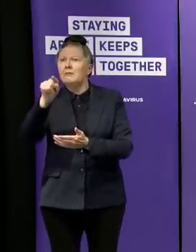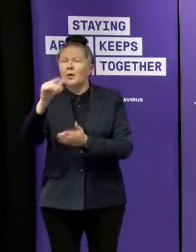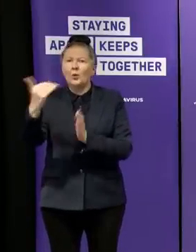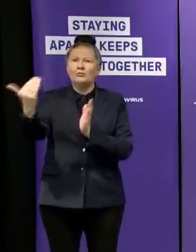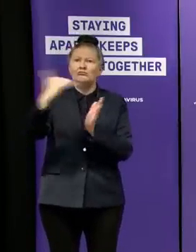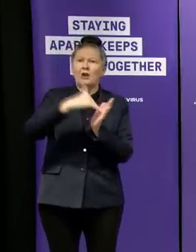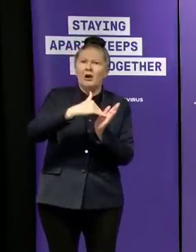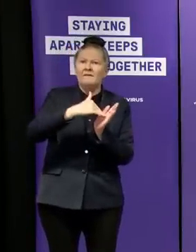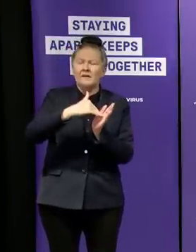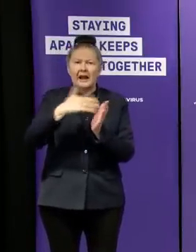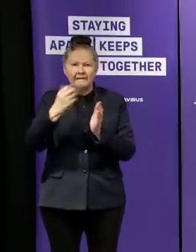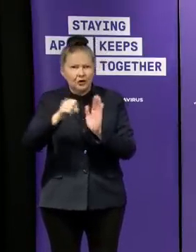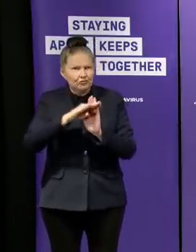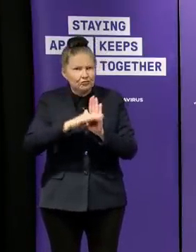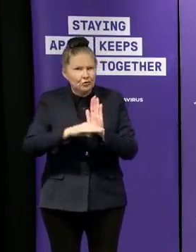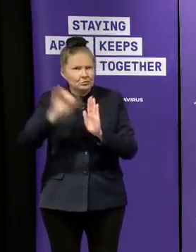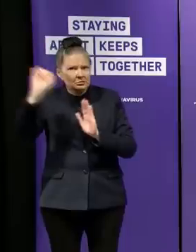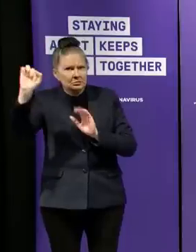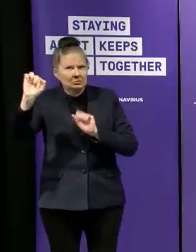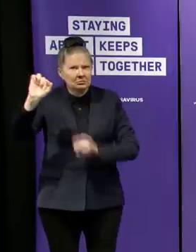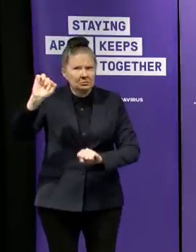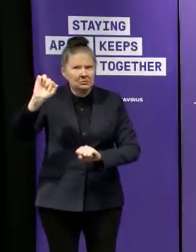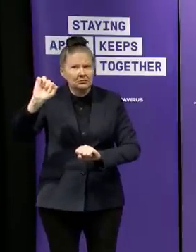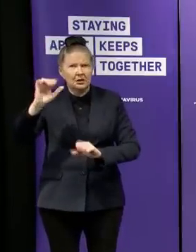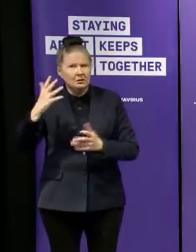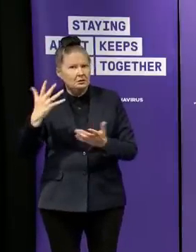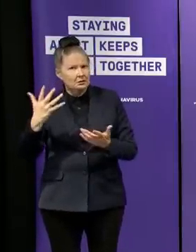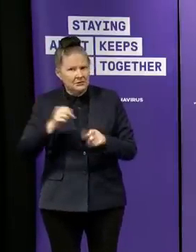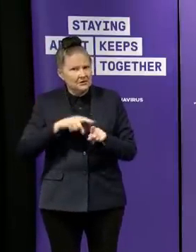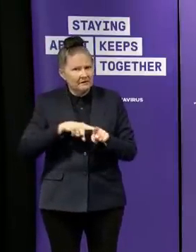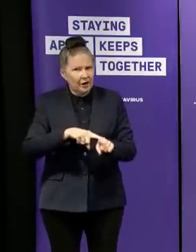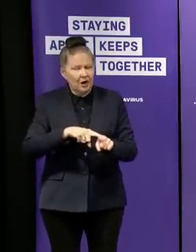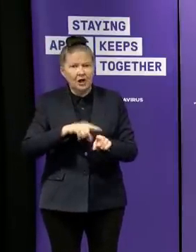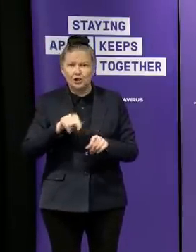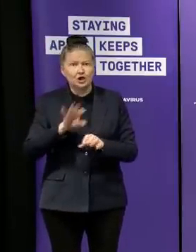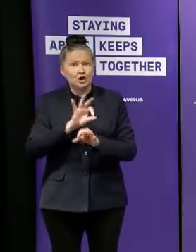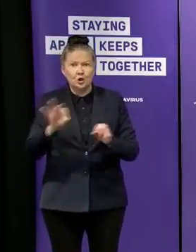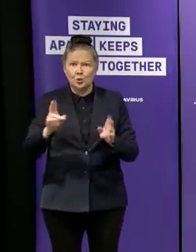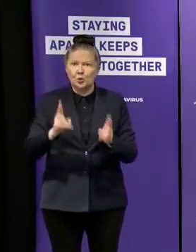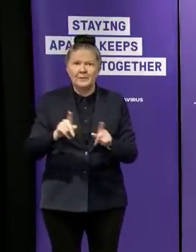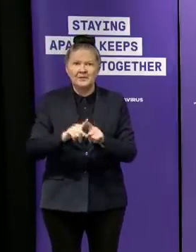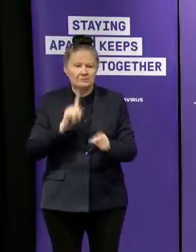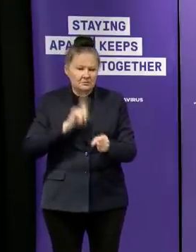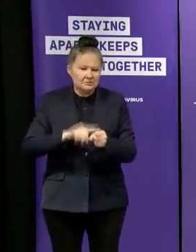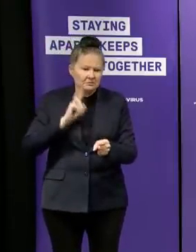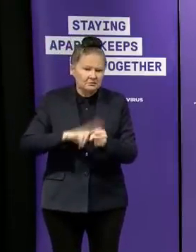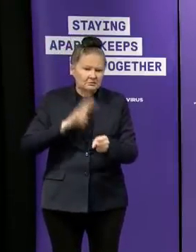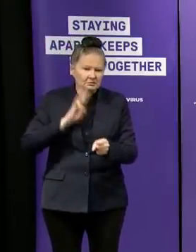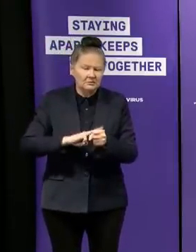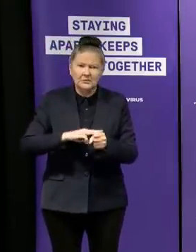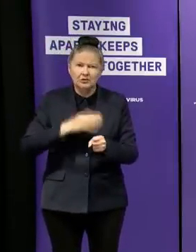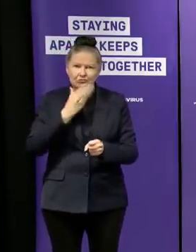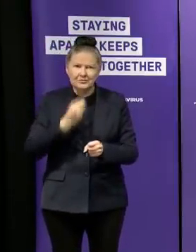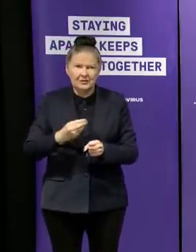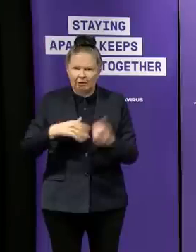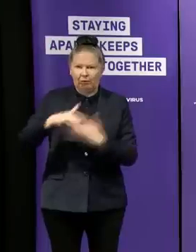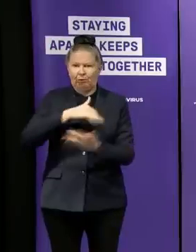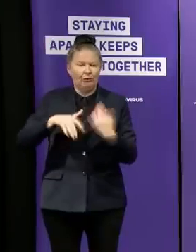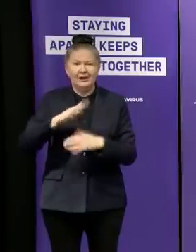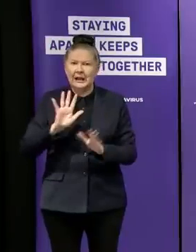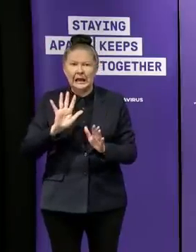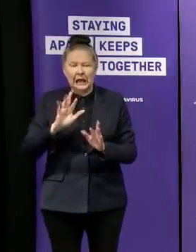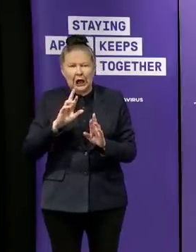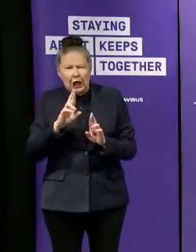because it's not a normal Christmas. It's got to be a COVID normal Christmas, but hopefully we can make some of those